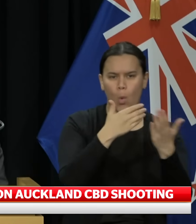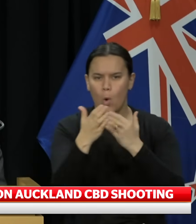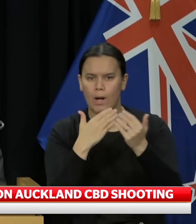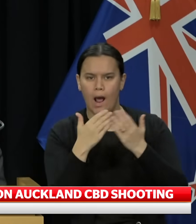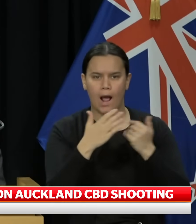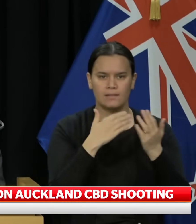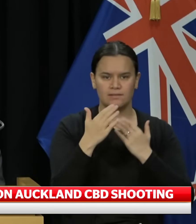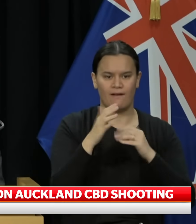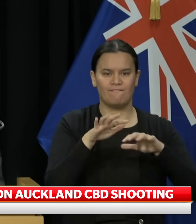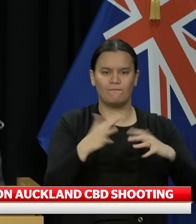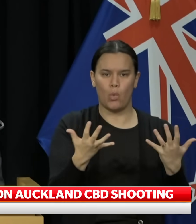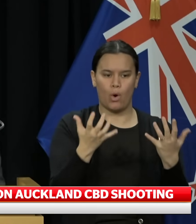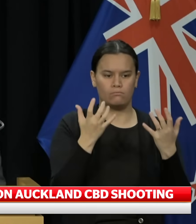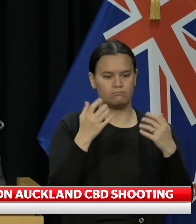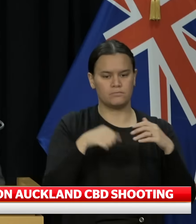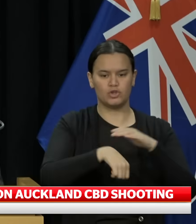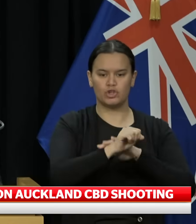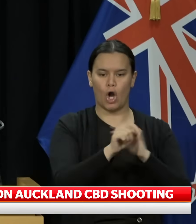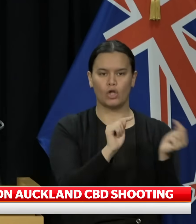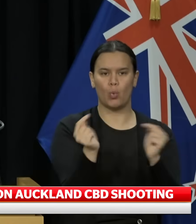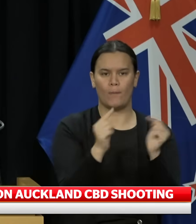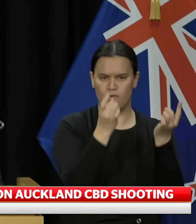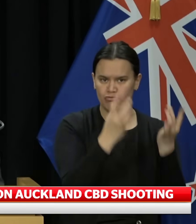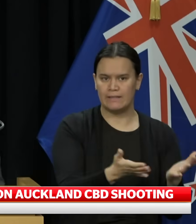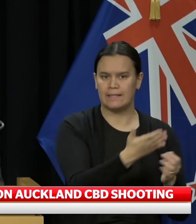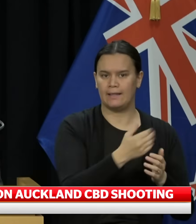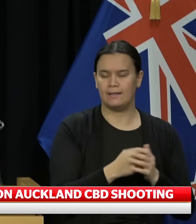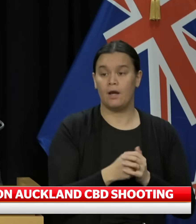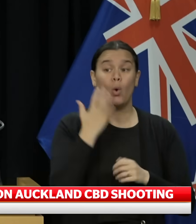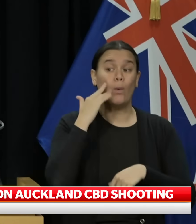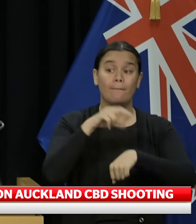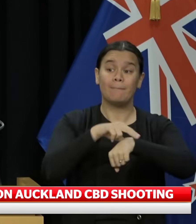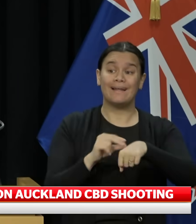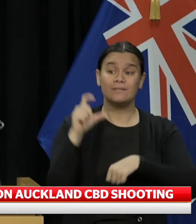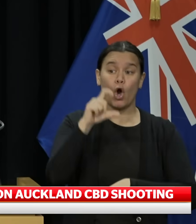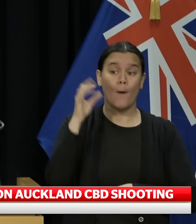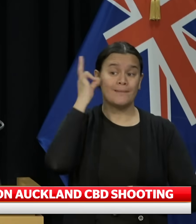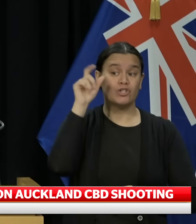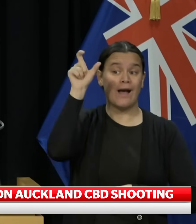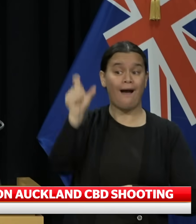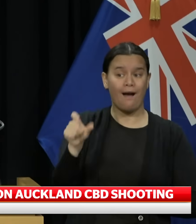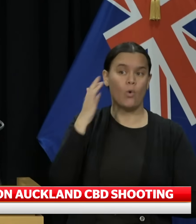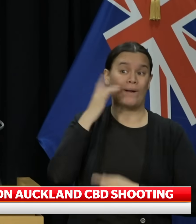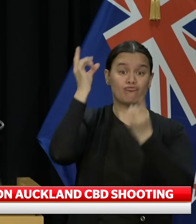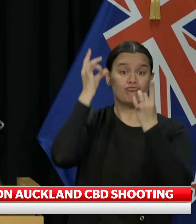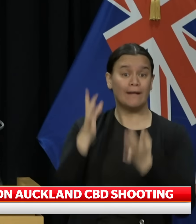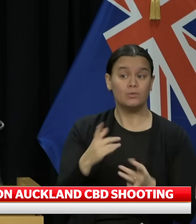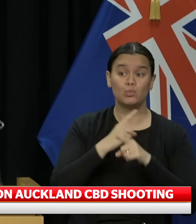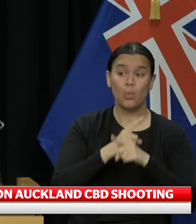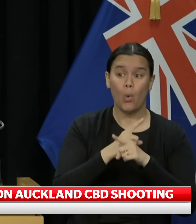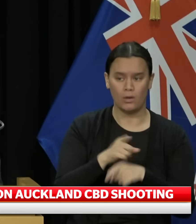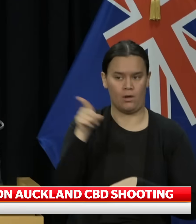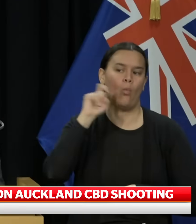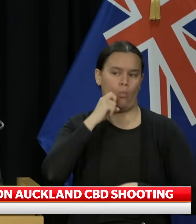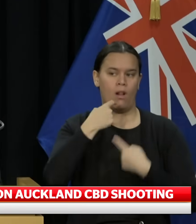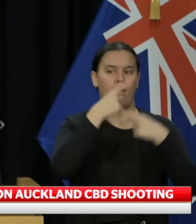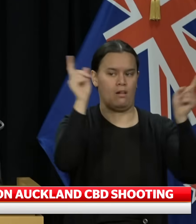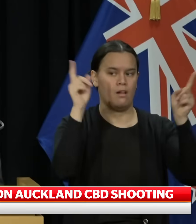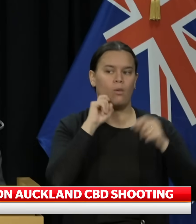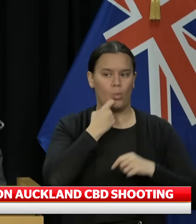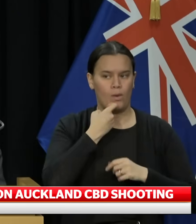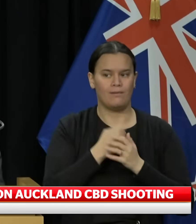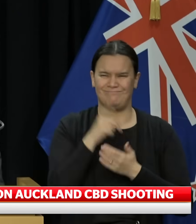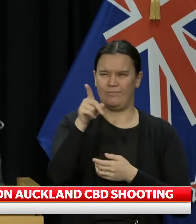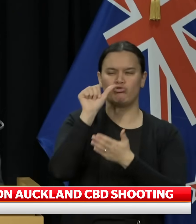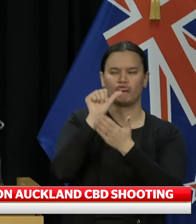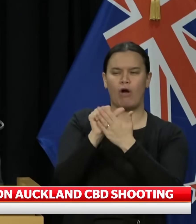of. As soon as the Commissioner of Police is in a position to share more information, I know that he's committed to doing that, and he'll be the right person